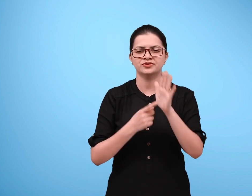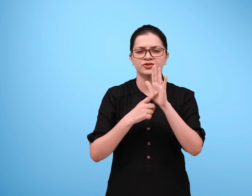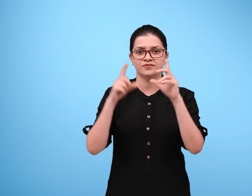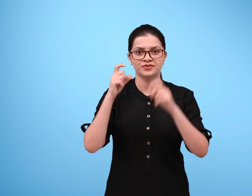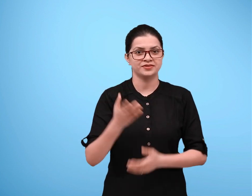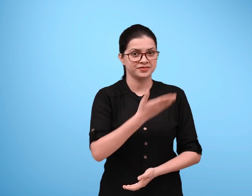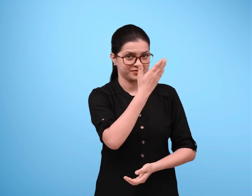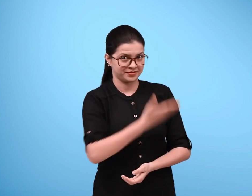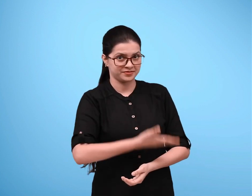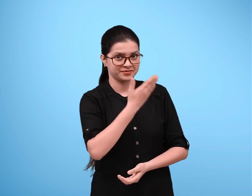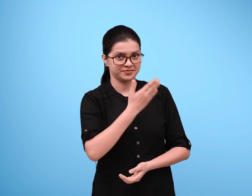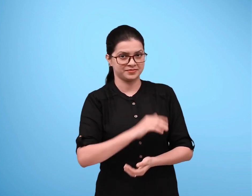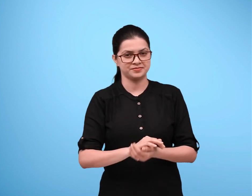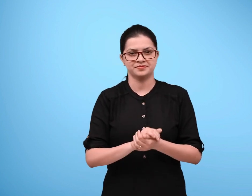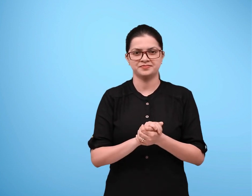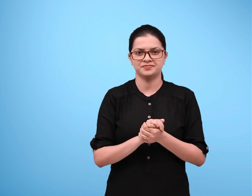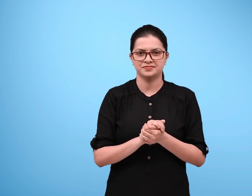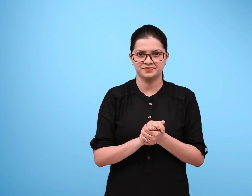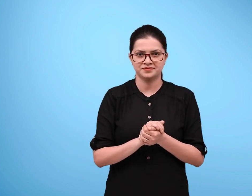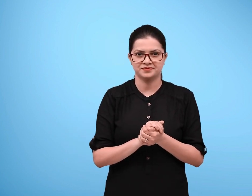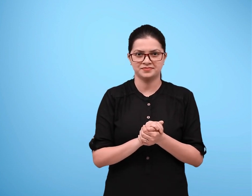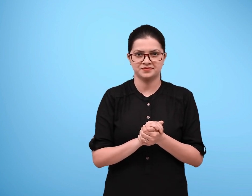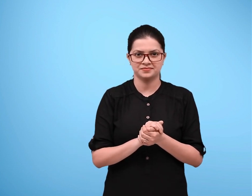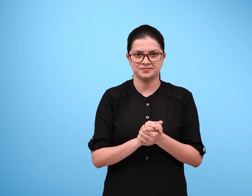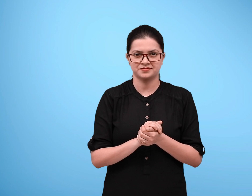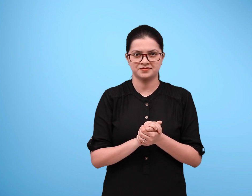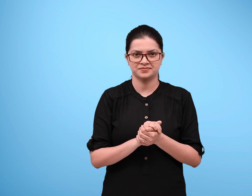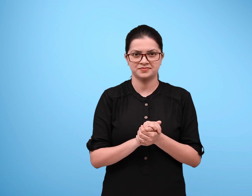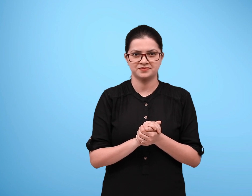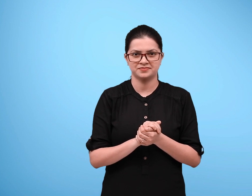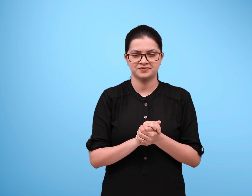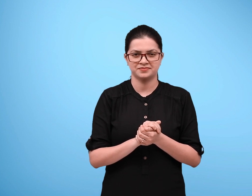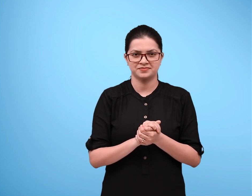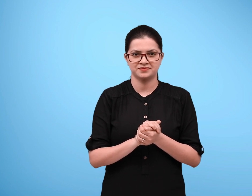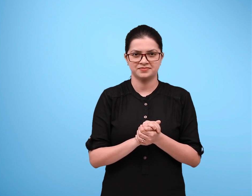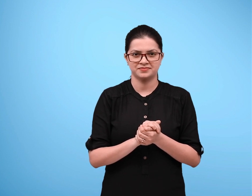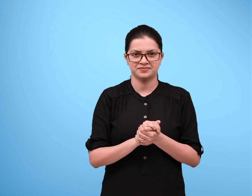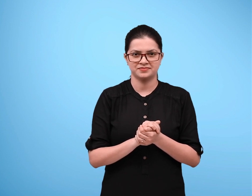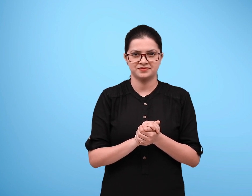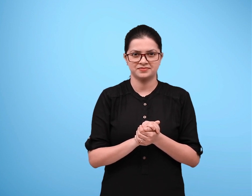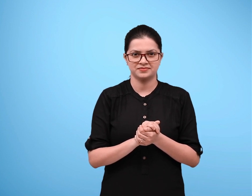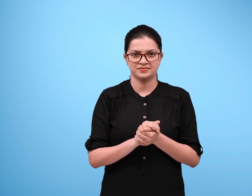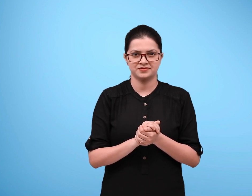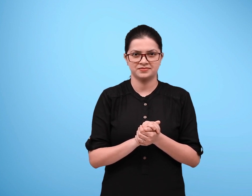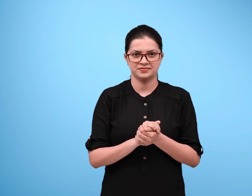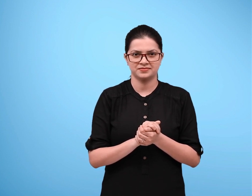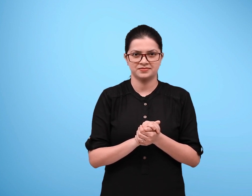Figure 10.12a and b shows some examples of rectilinear